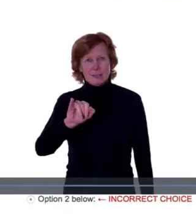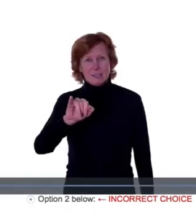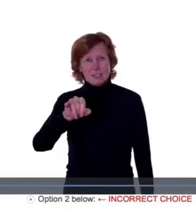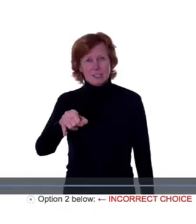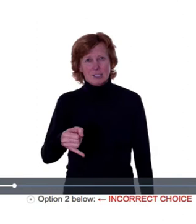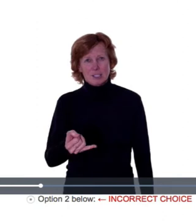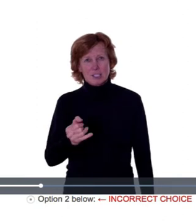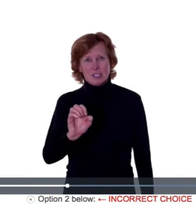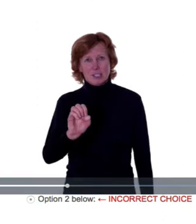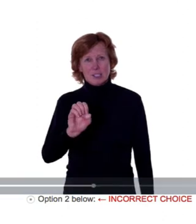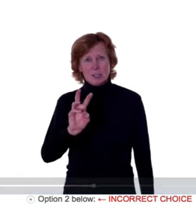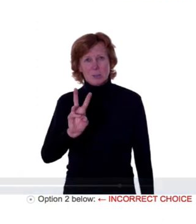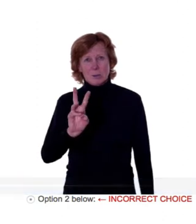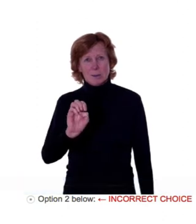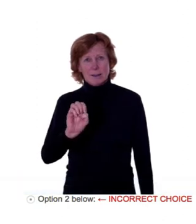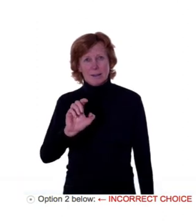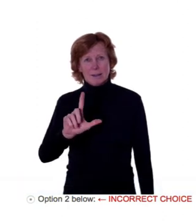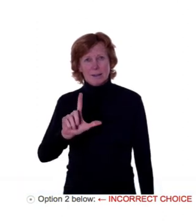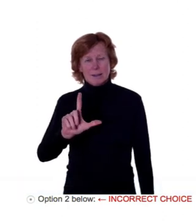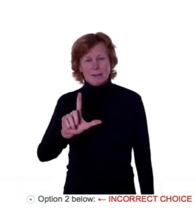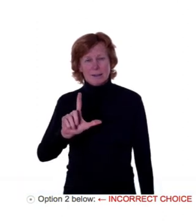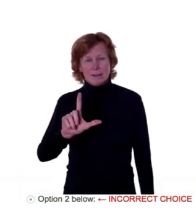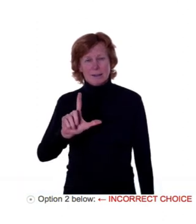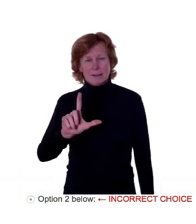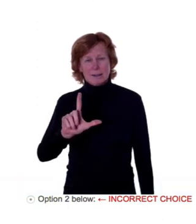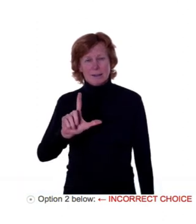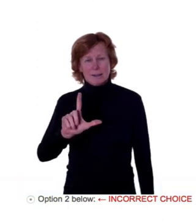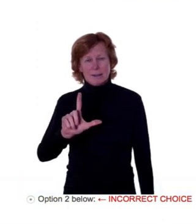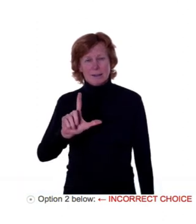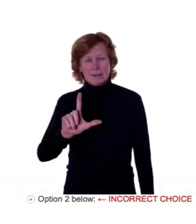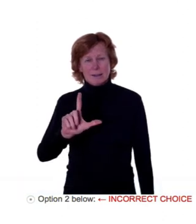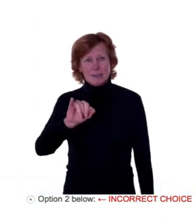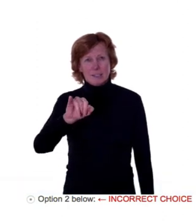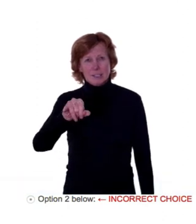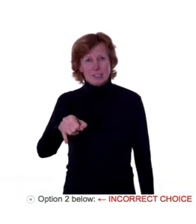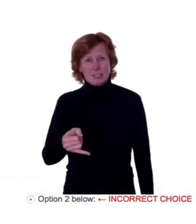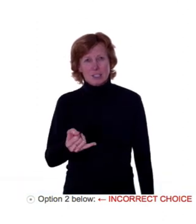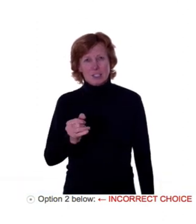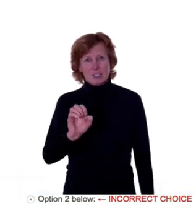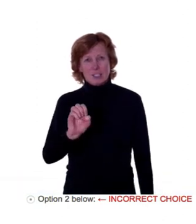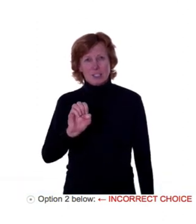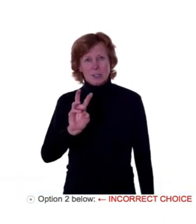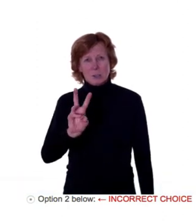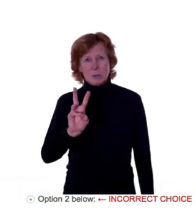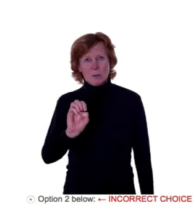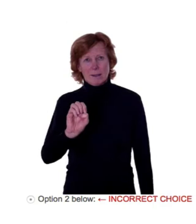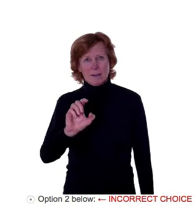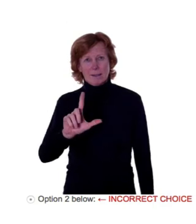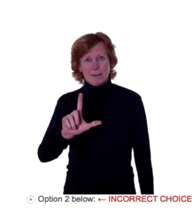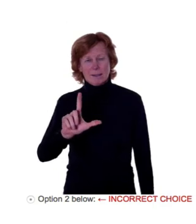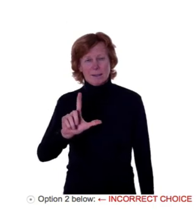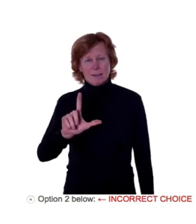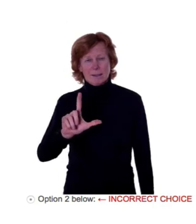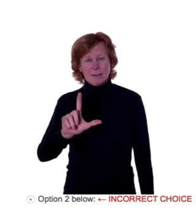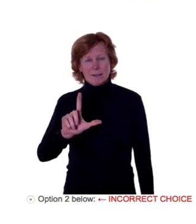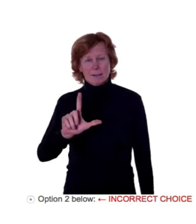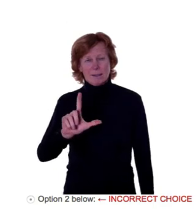Incorrect, it tells you at the top. Okay, so this fingerspelling tool is just a really cool tool for our students. Fingerspelling is something that's